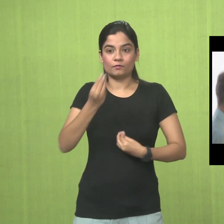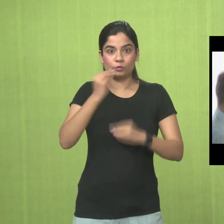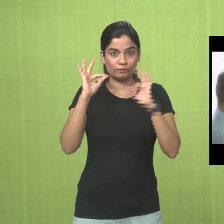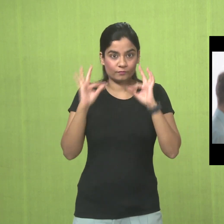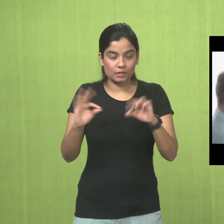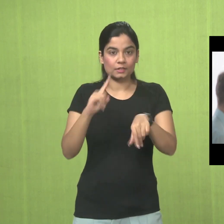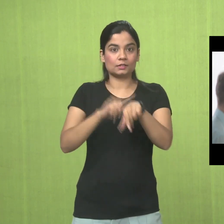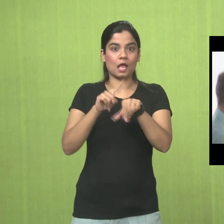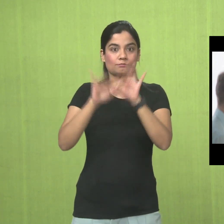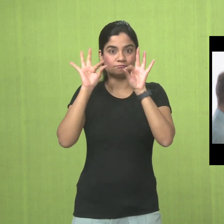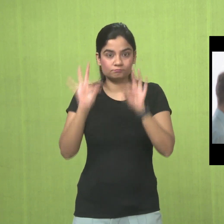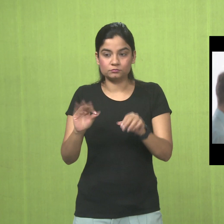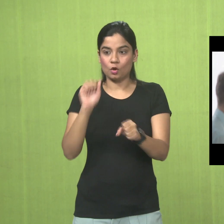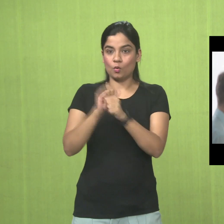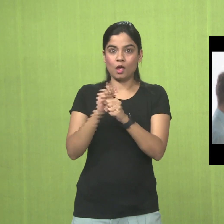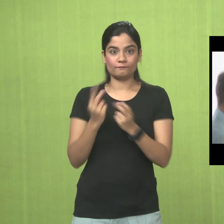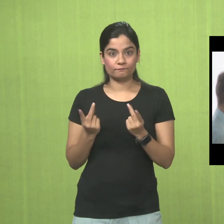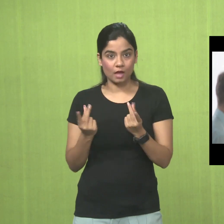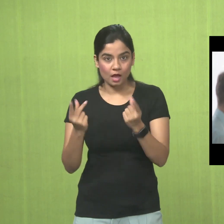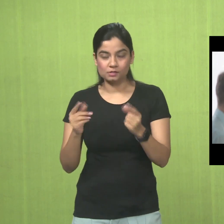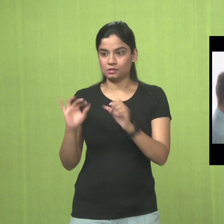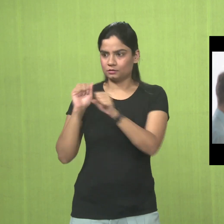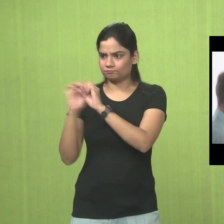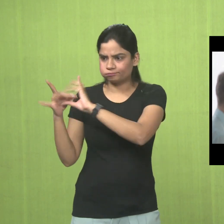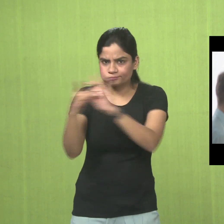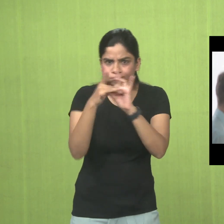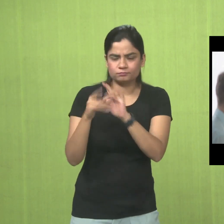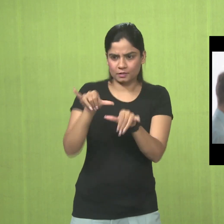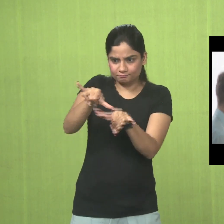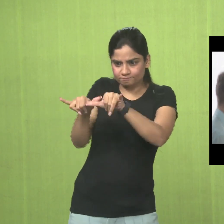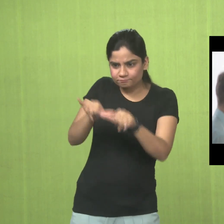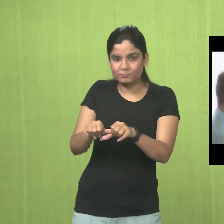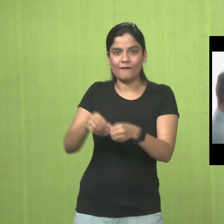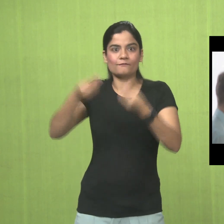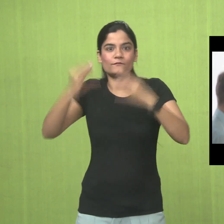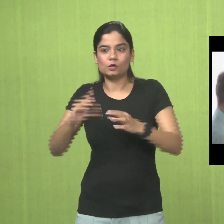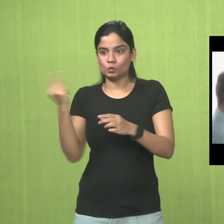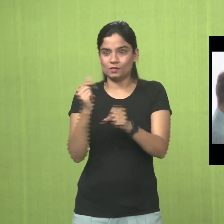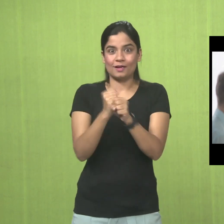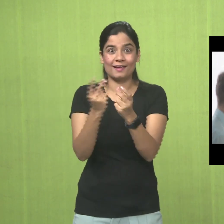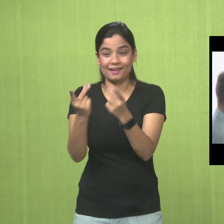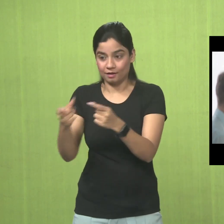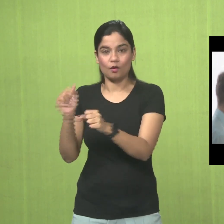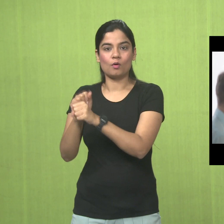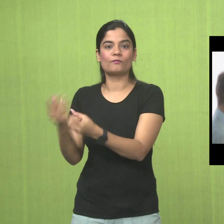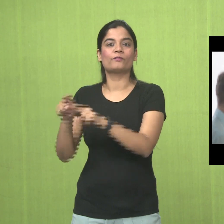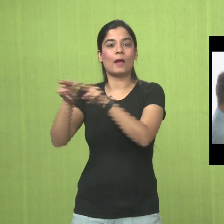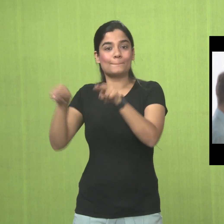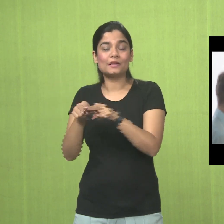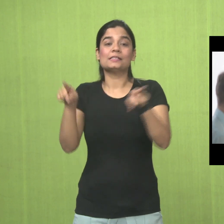and also in a workplace. Cooperating with each other, utilization of resources and time. The